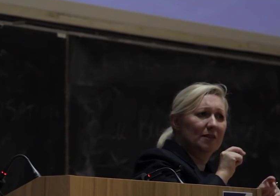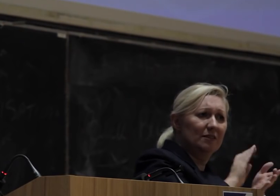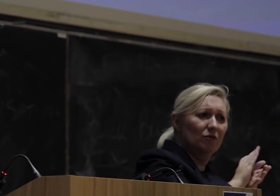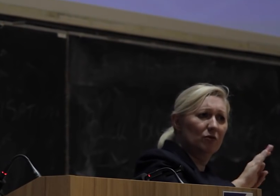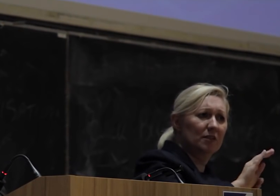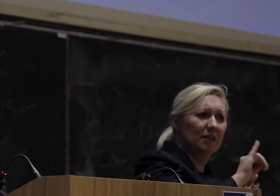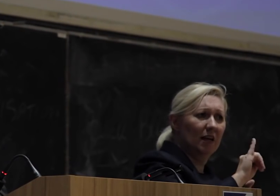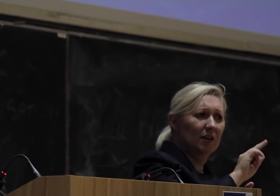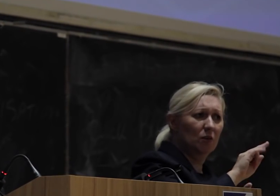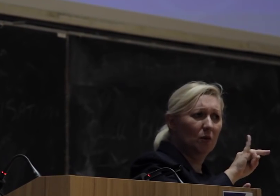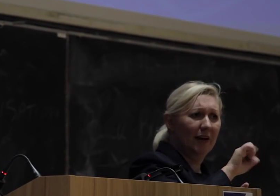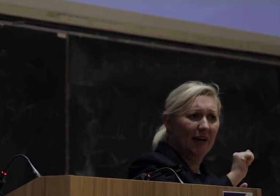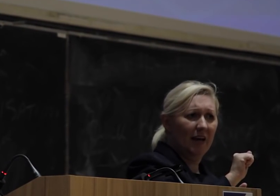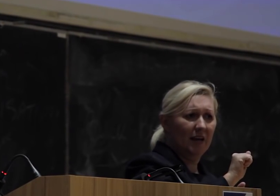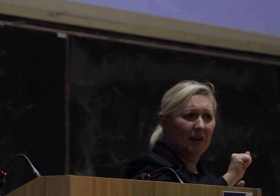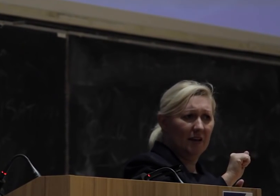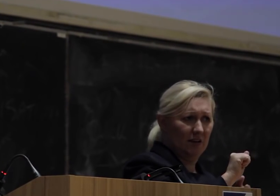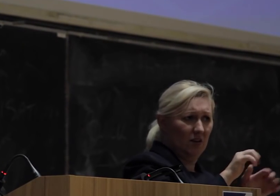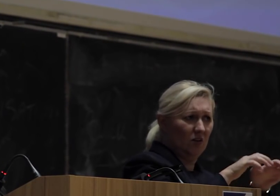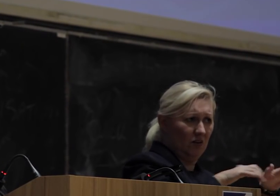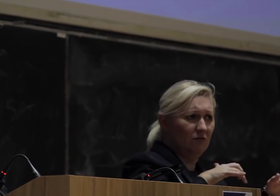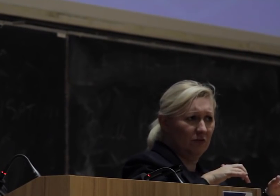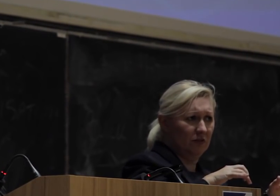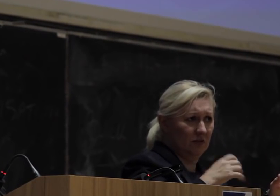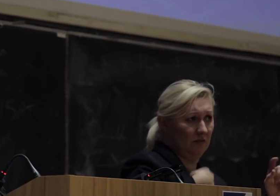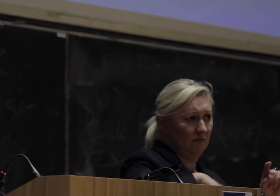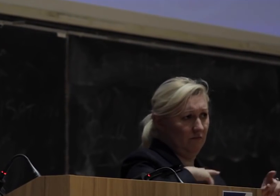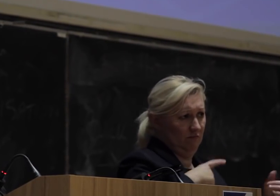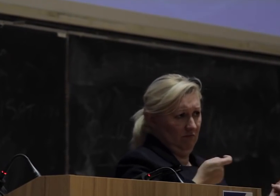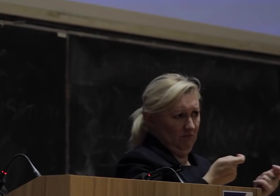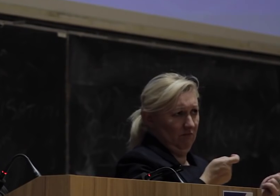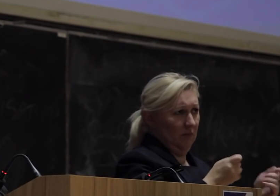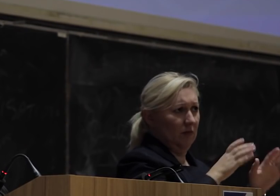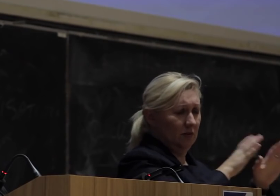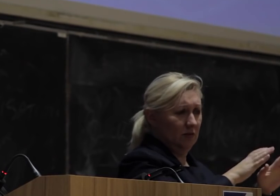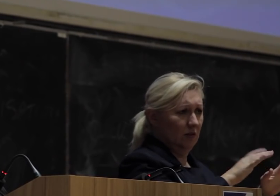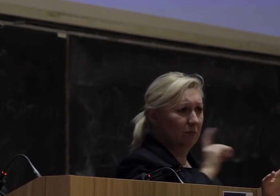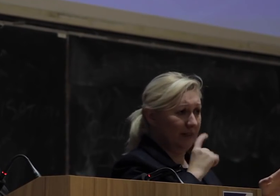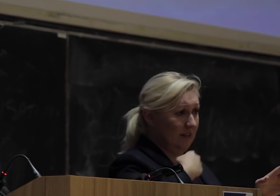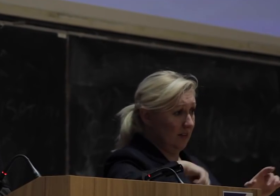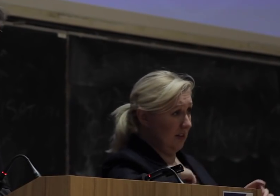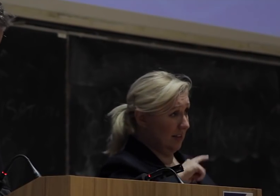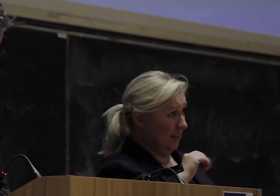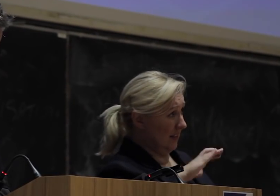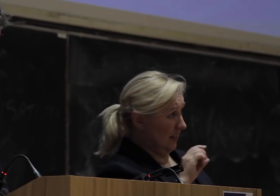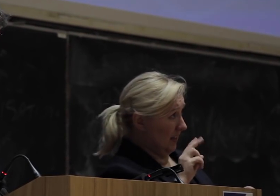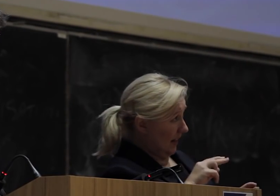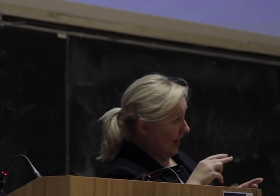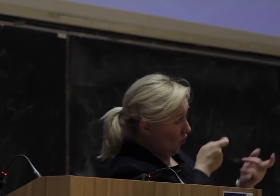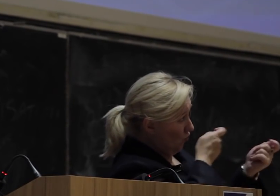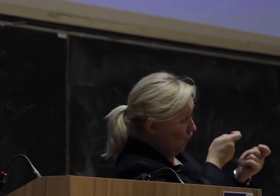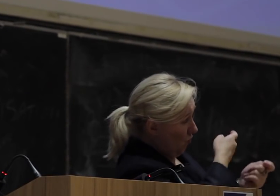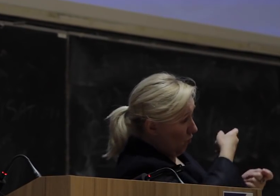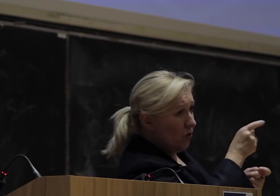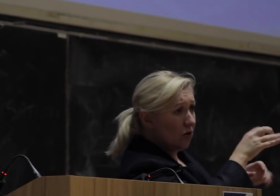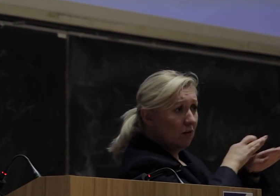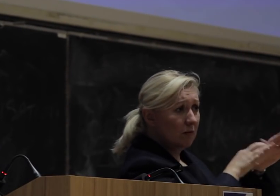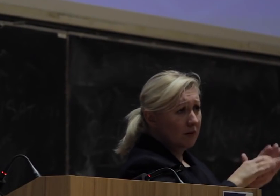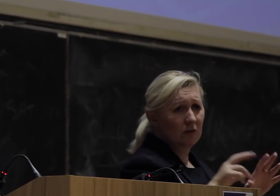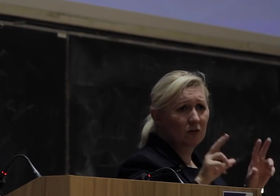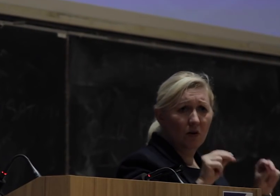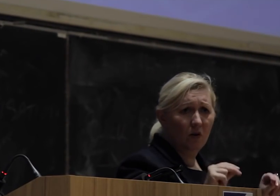convened. But it's not, government funding is not a decision that we have direct control over. Ultimately, it's a nettle for the government